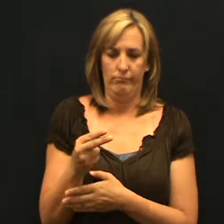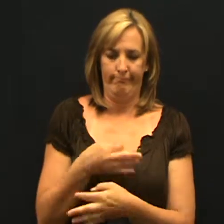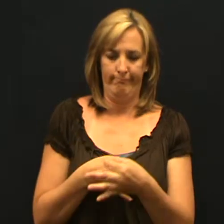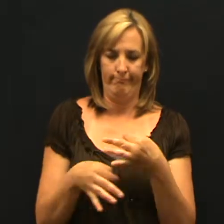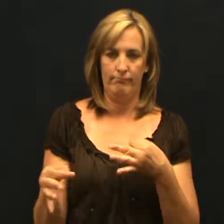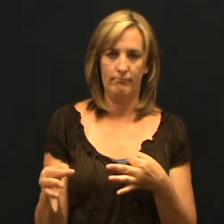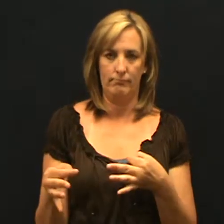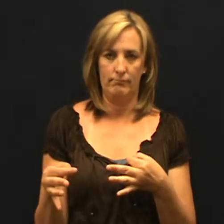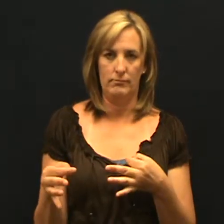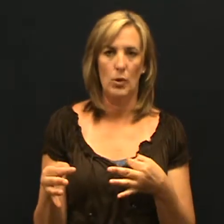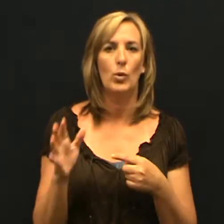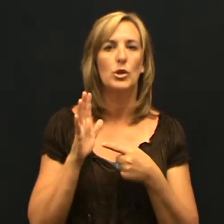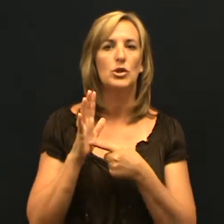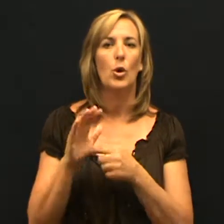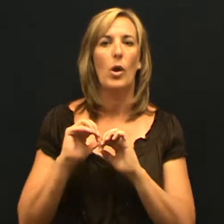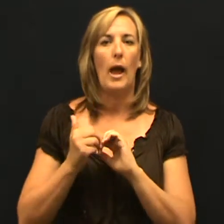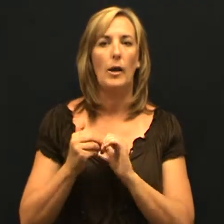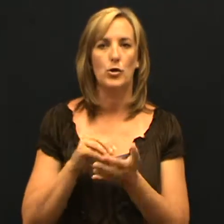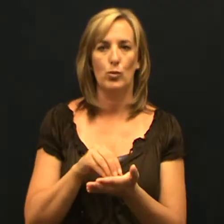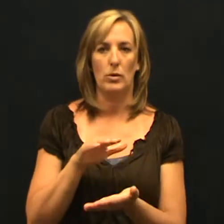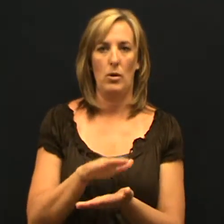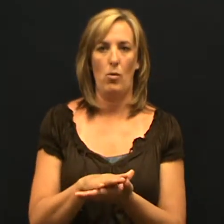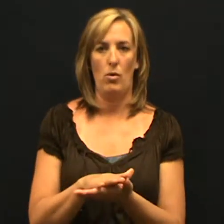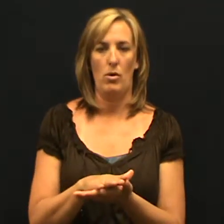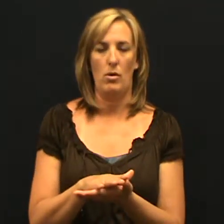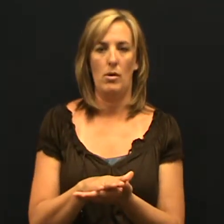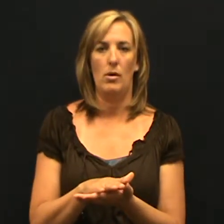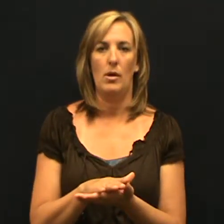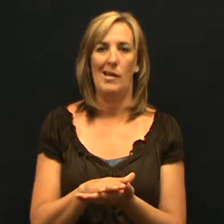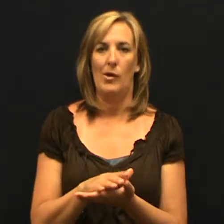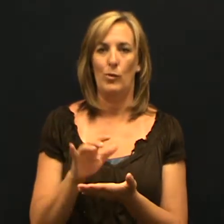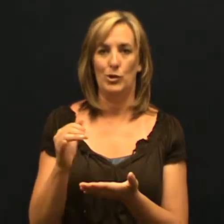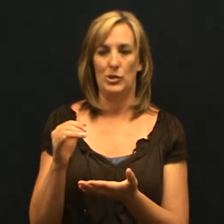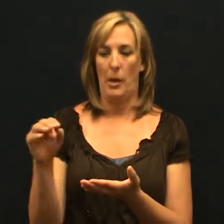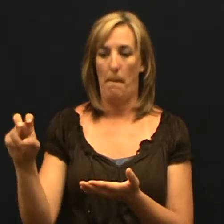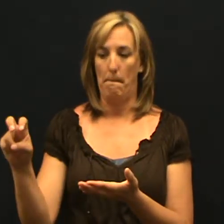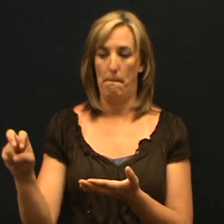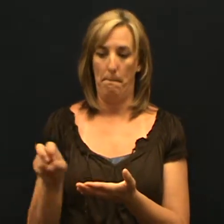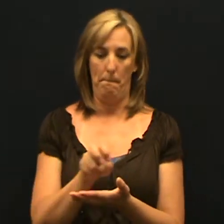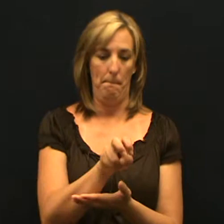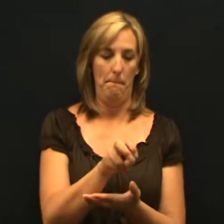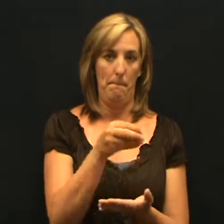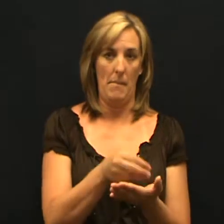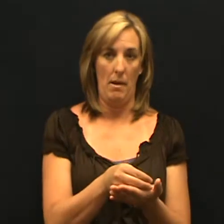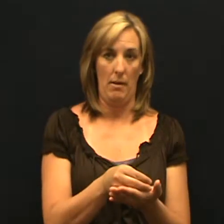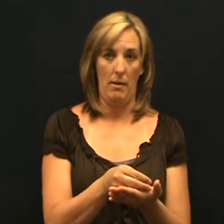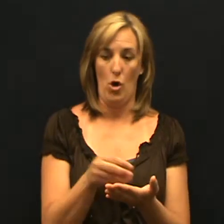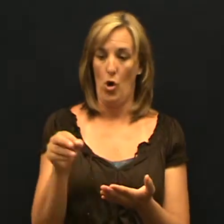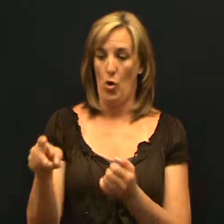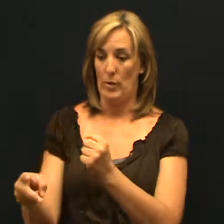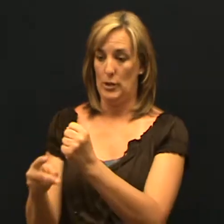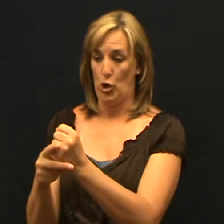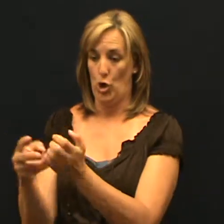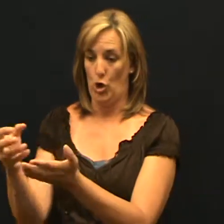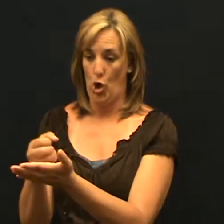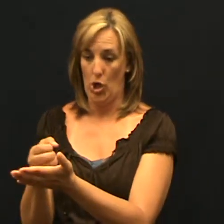actually record that. All we're going to do is move money from retained earnings to additional paid-in